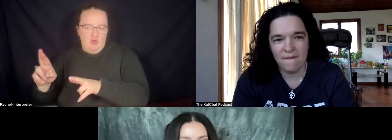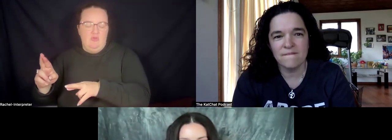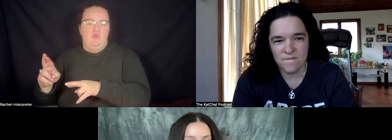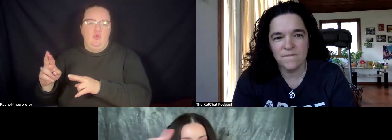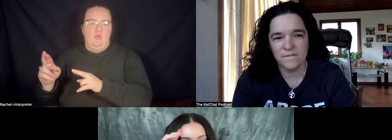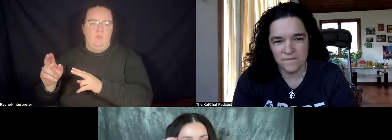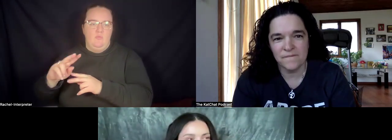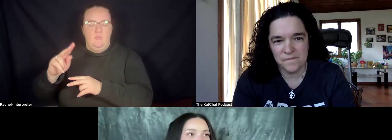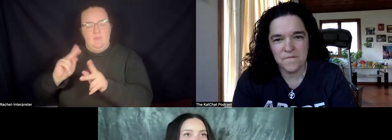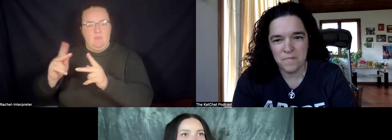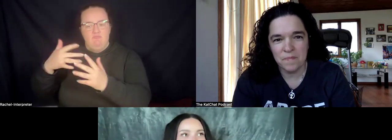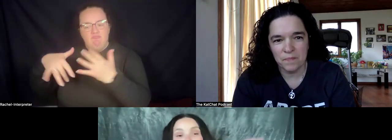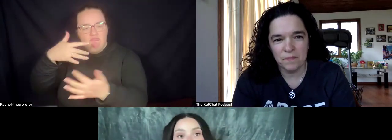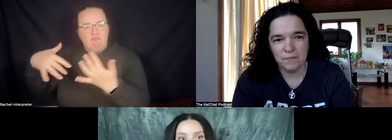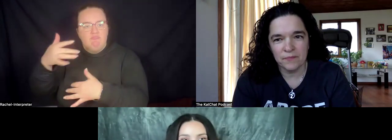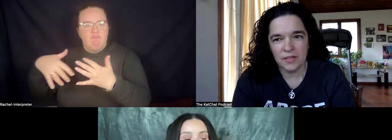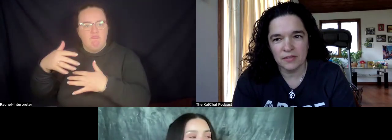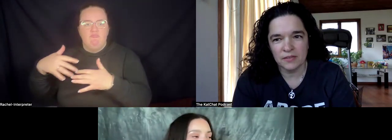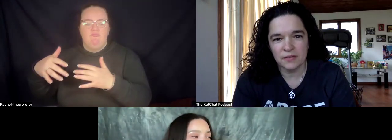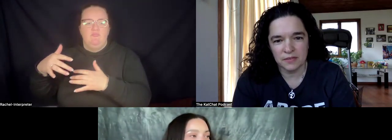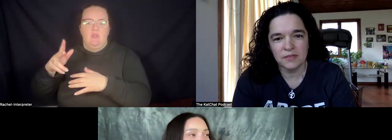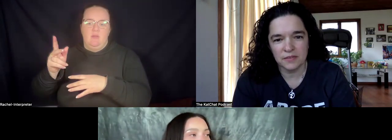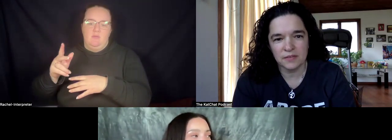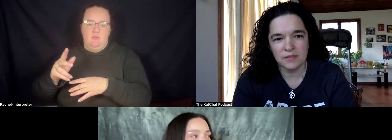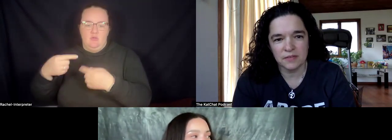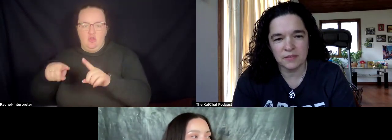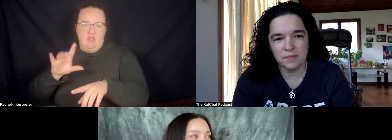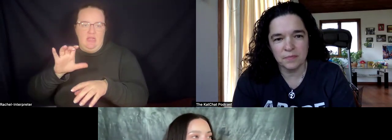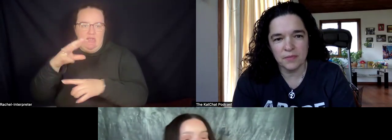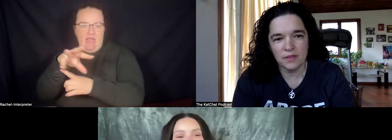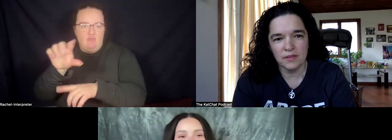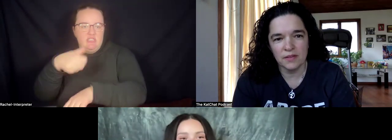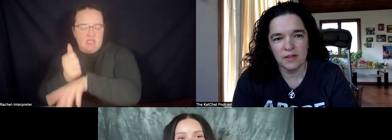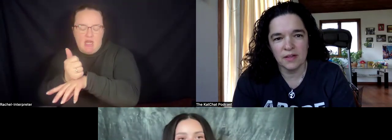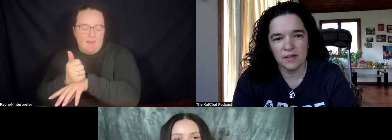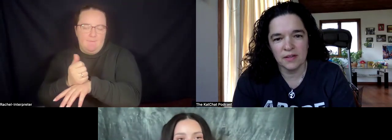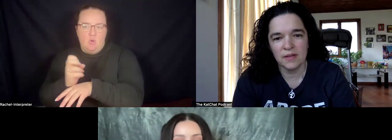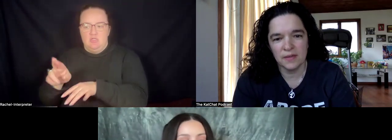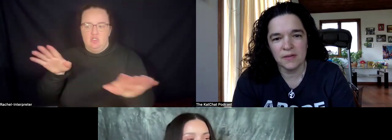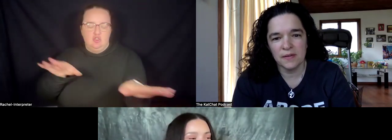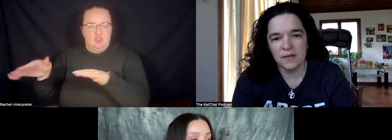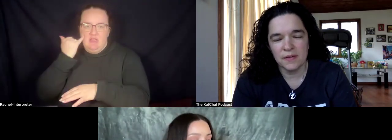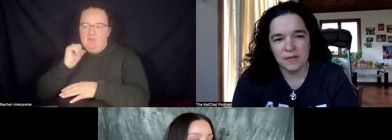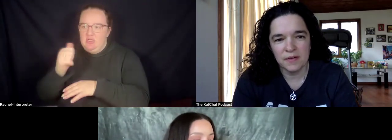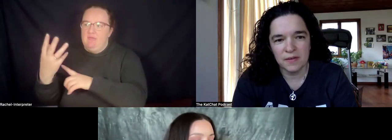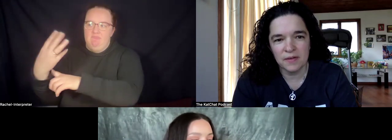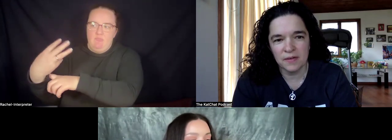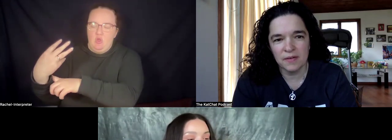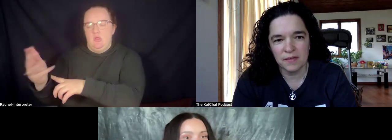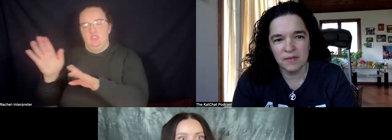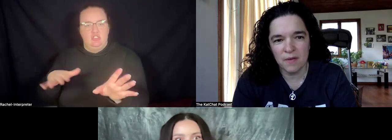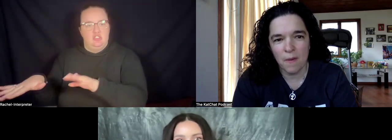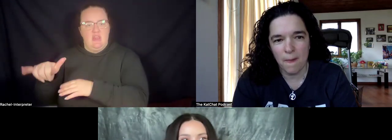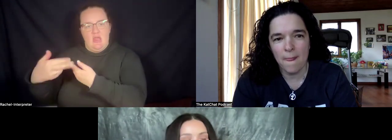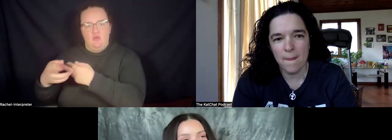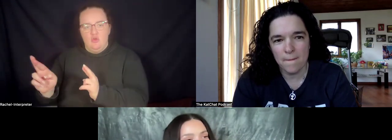between uh, sort of camera setups or um, you just sort of chill if you're not being used in a scene in particular. And